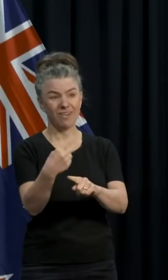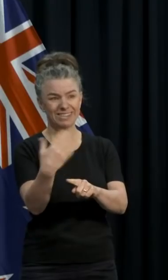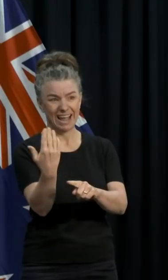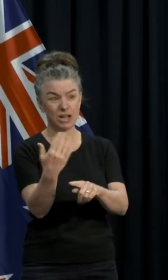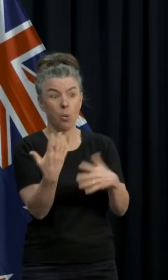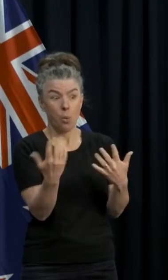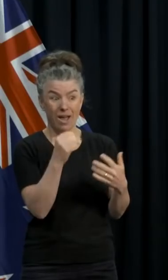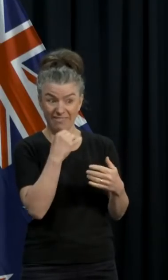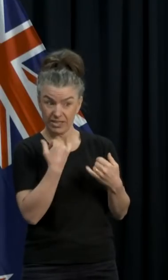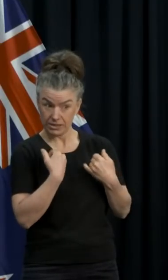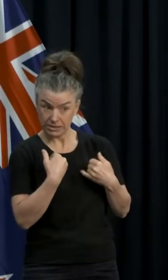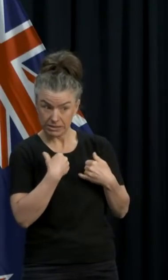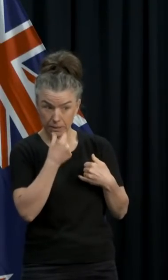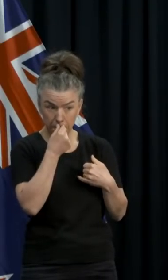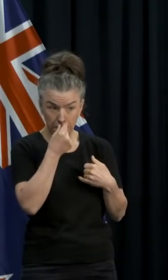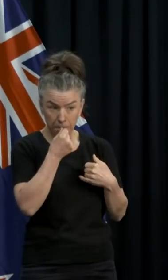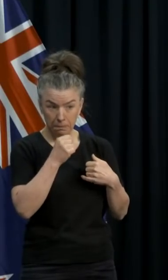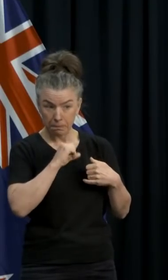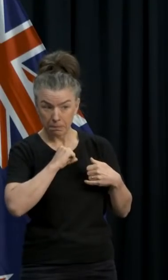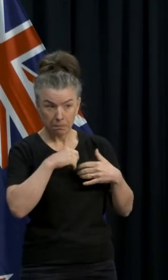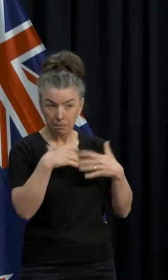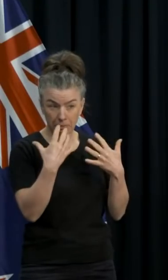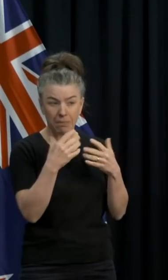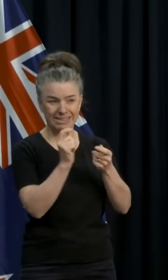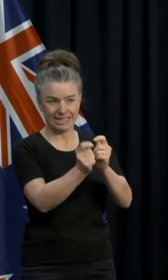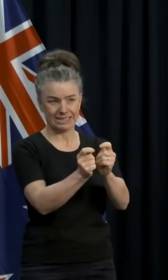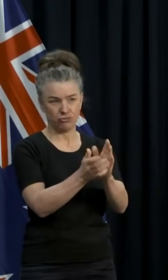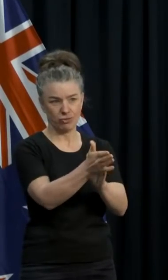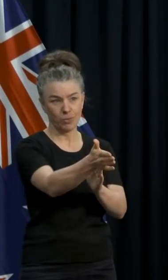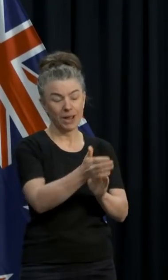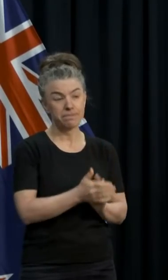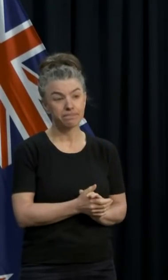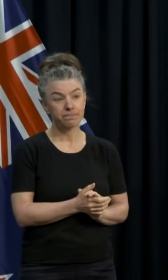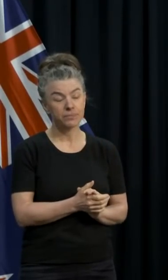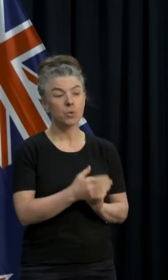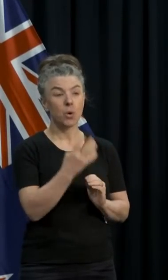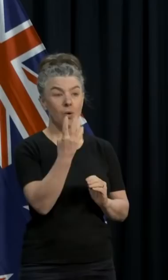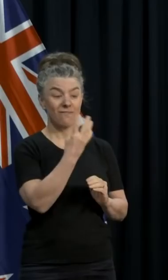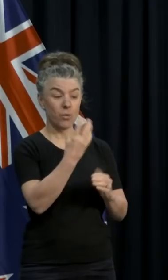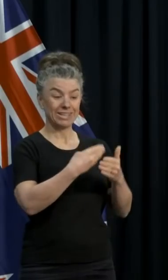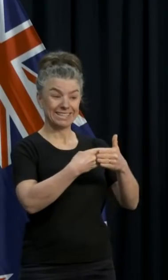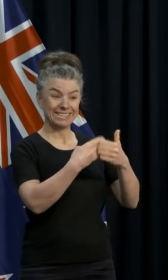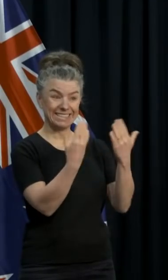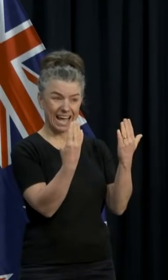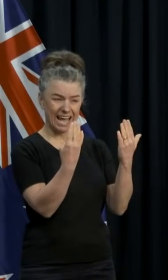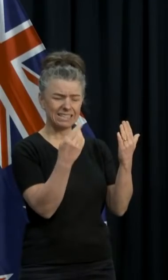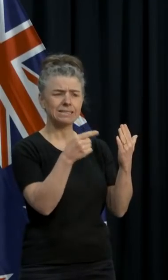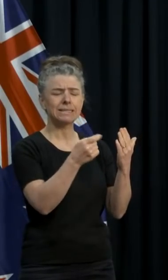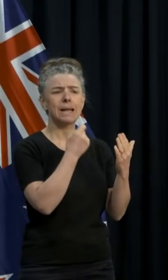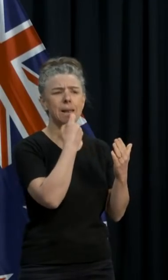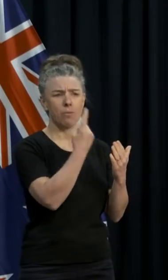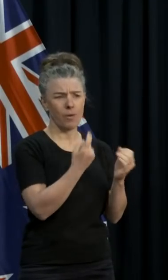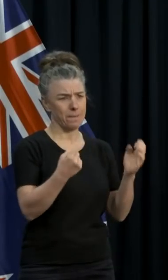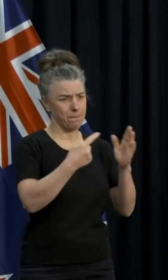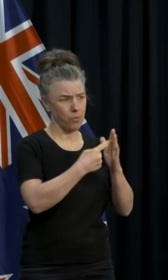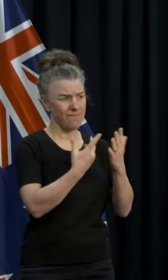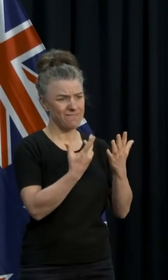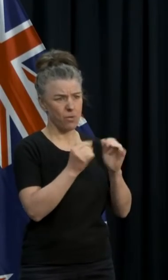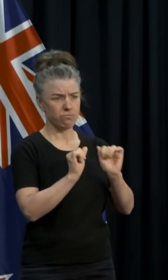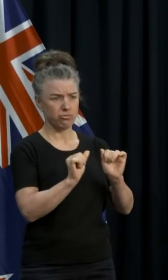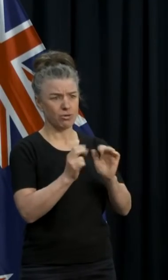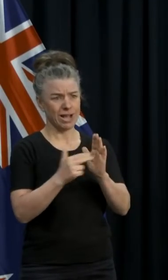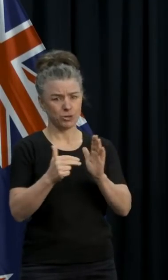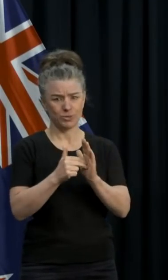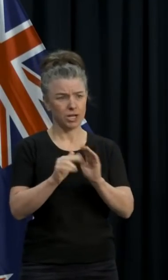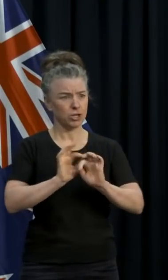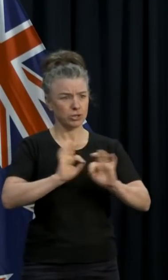they are symptomatic. So the mandatory 14 days in managed isolation is again the mainstay of our protection at the